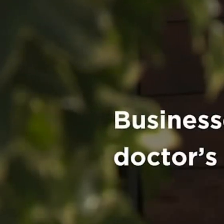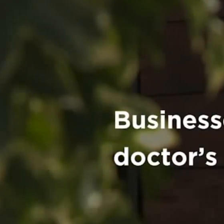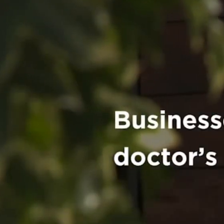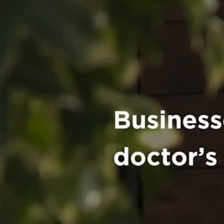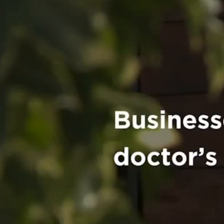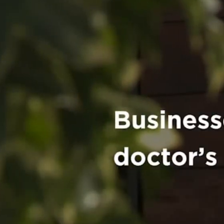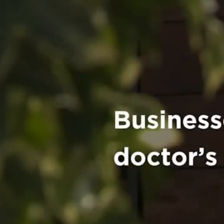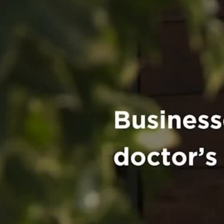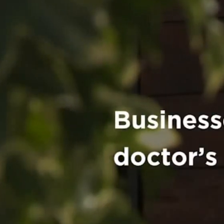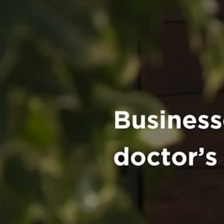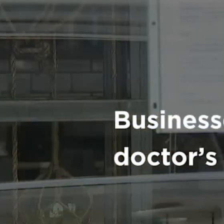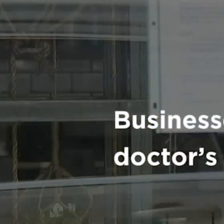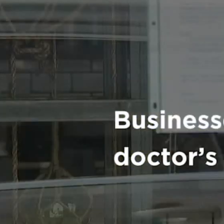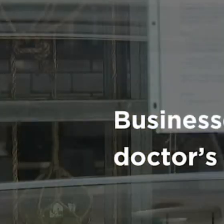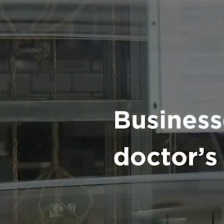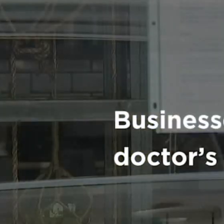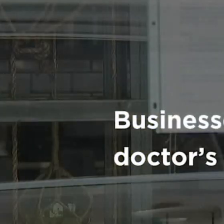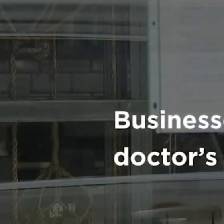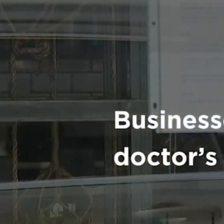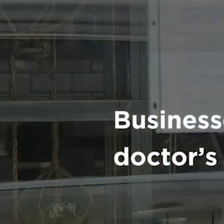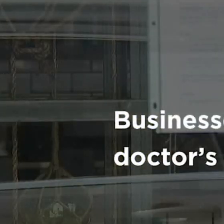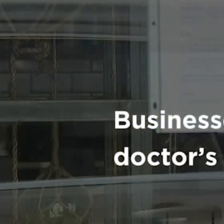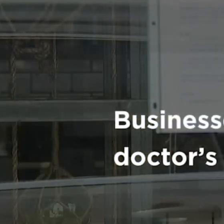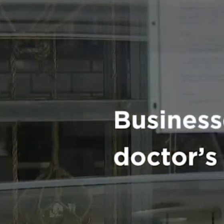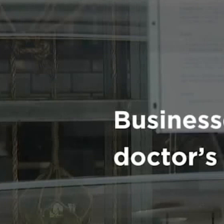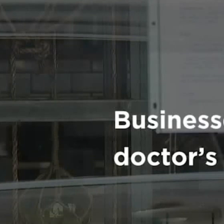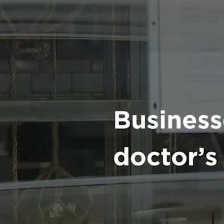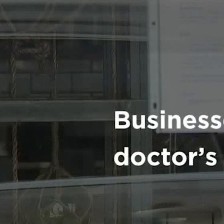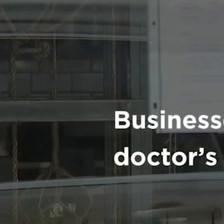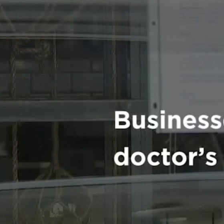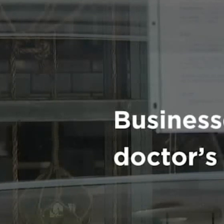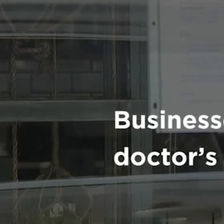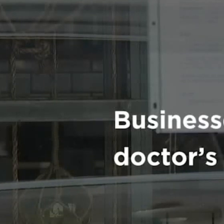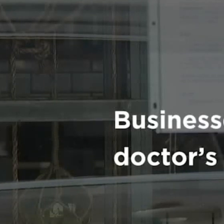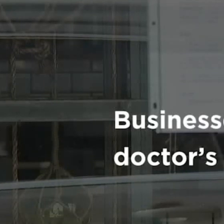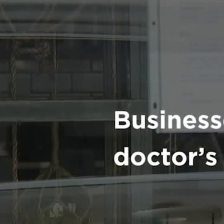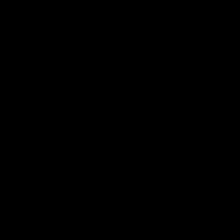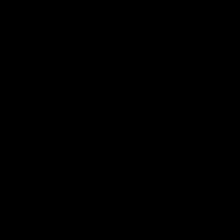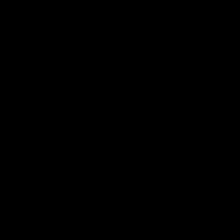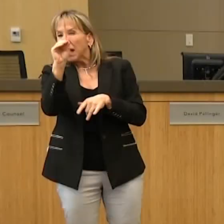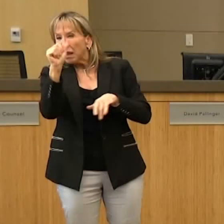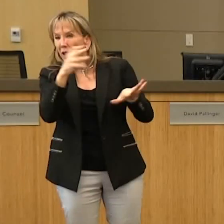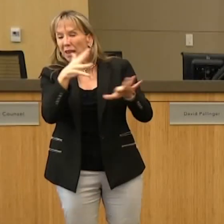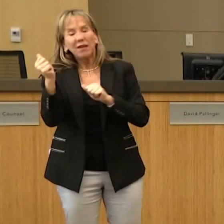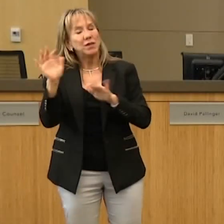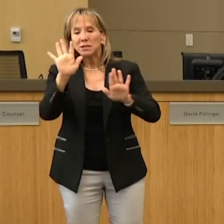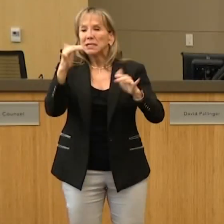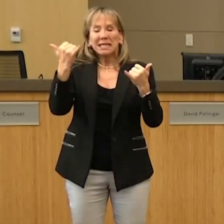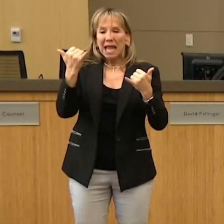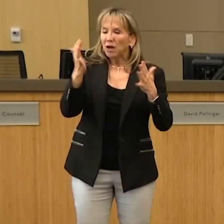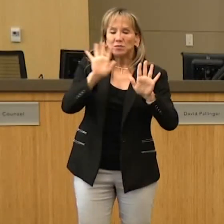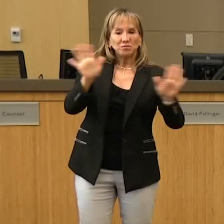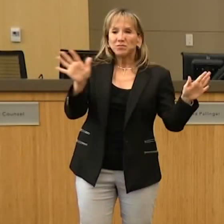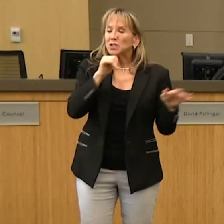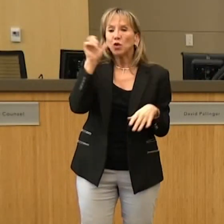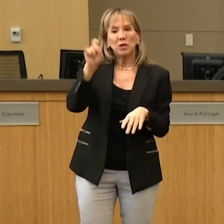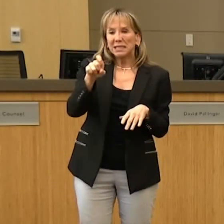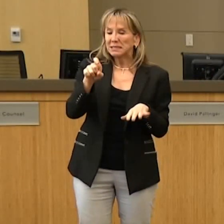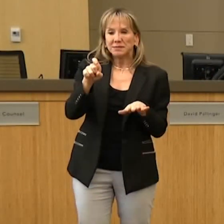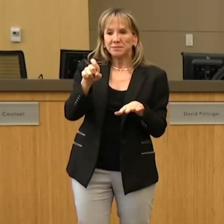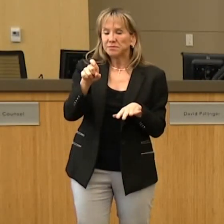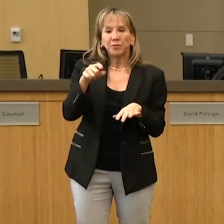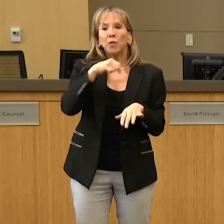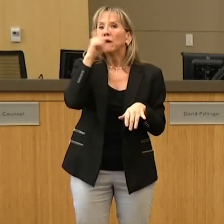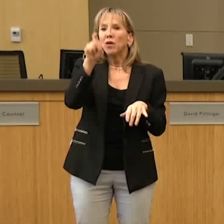social distancing and also suspend policies requiring a doctor's note if you're sick. We do not need individuals